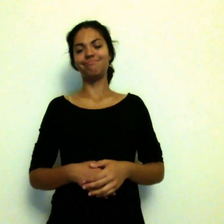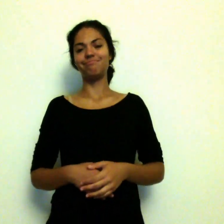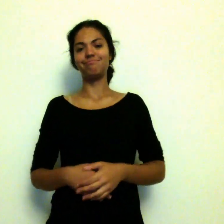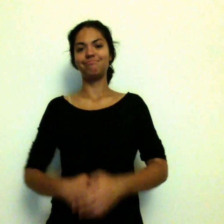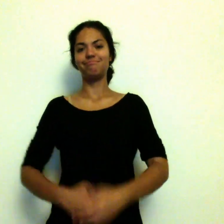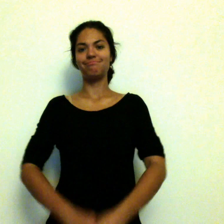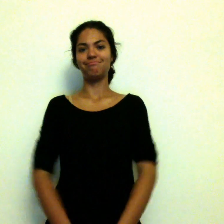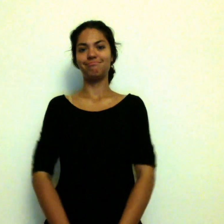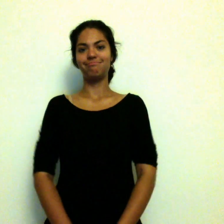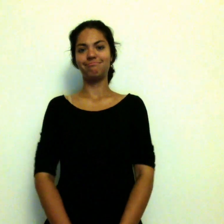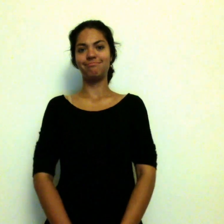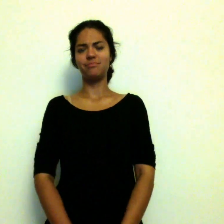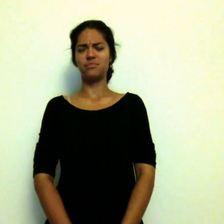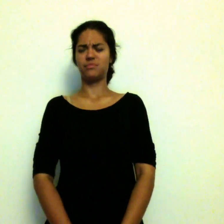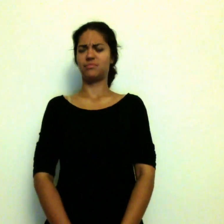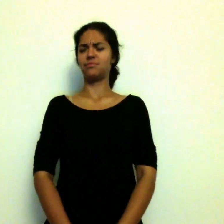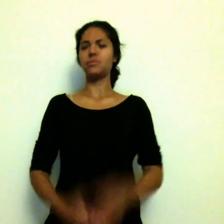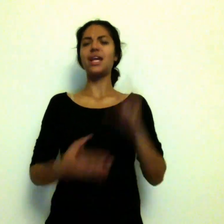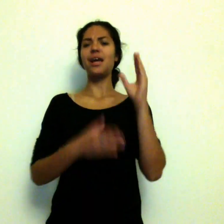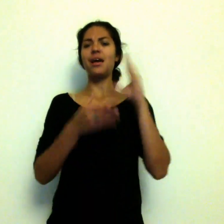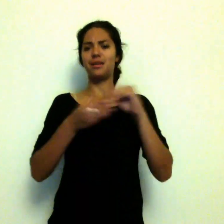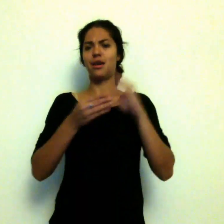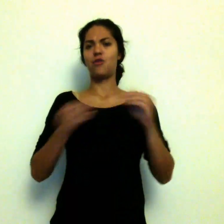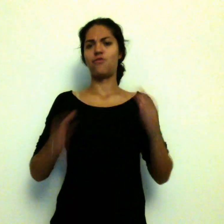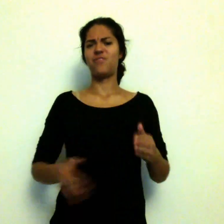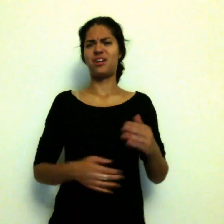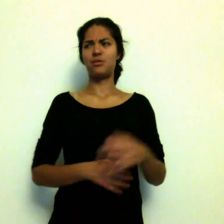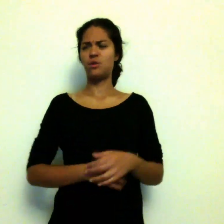That's a tough lesson to learn. Are you living the kind of life you want your